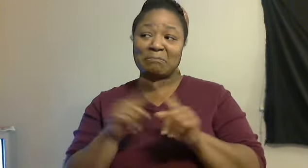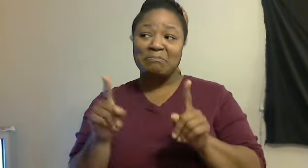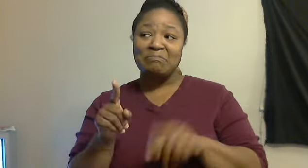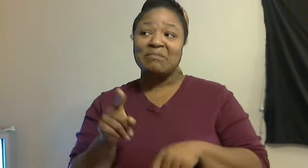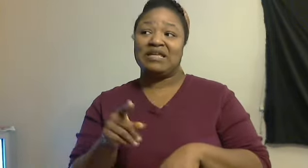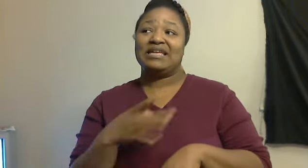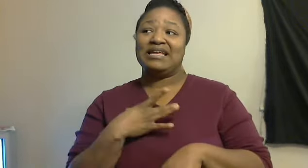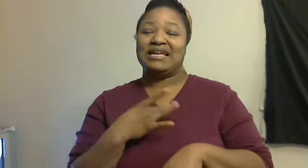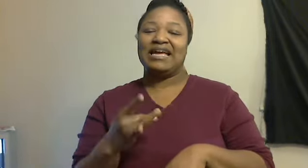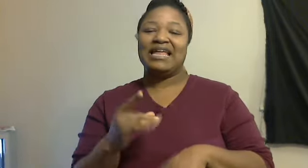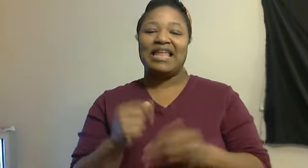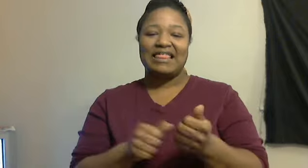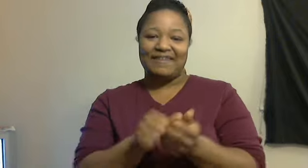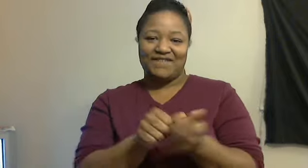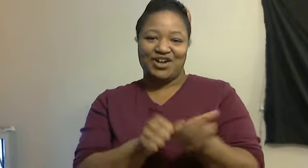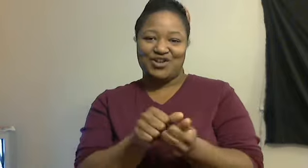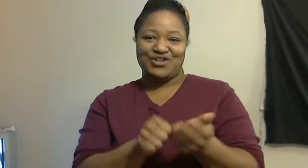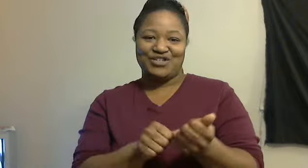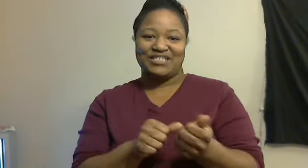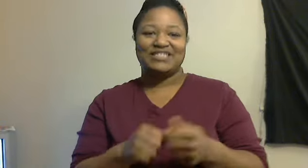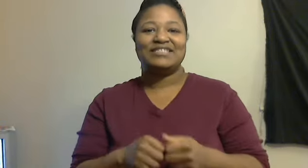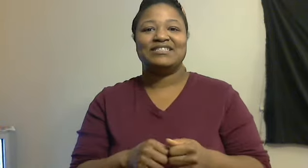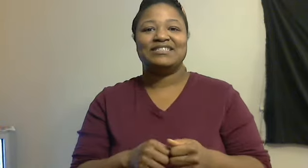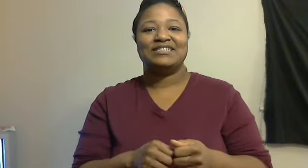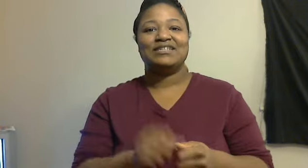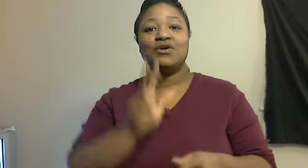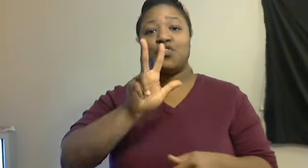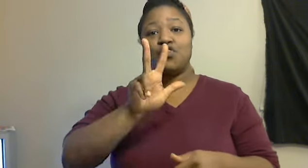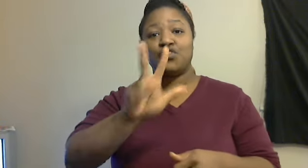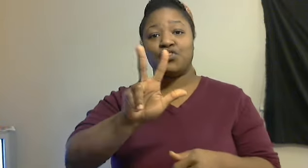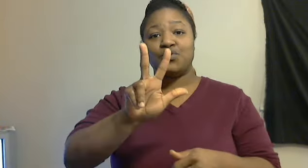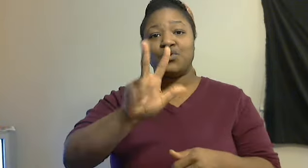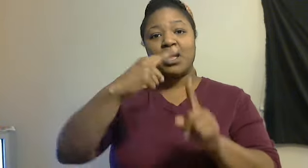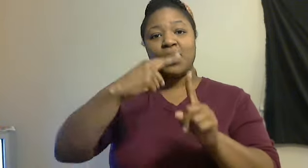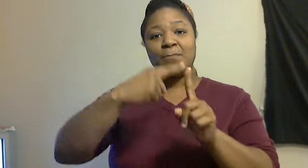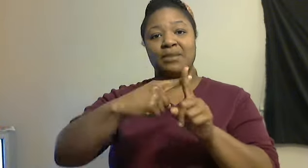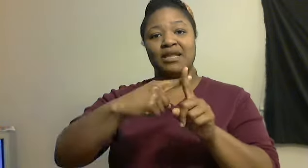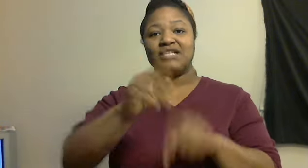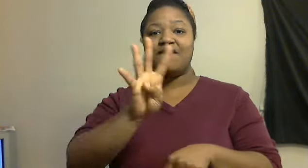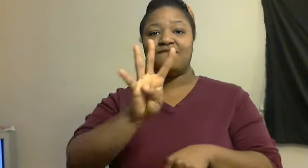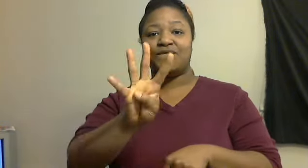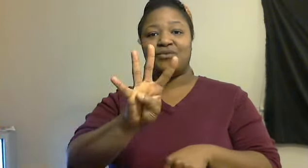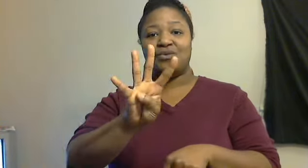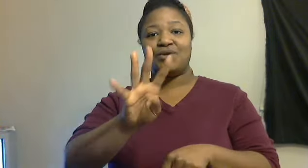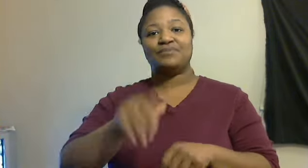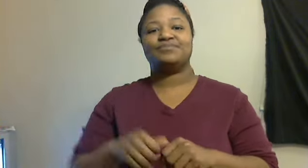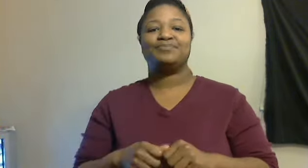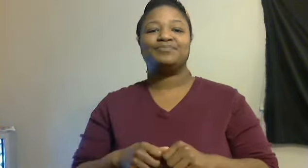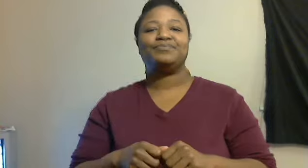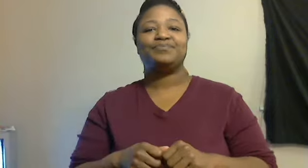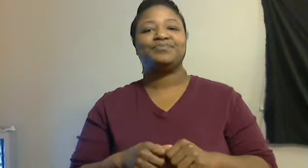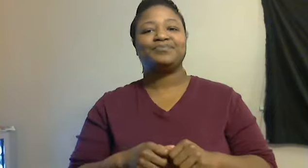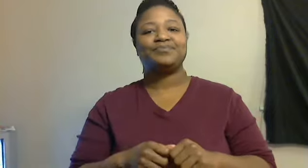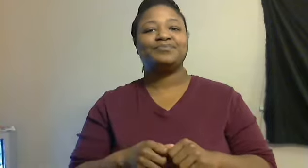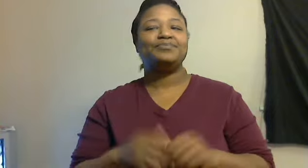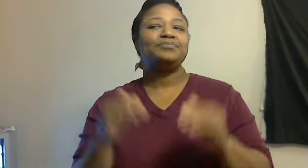is 3 + 4? This is, I think, a more difficult problem. Well, let's go. Let's stick